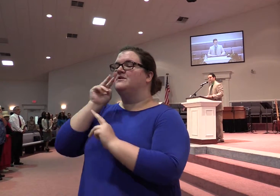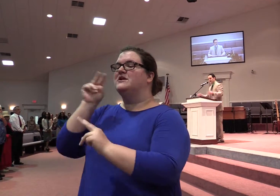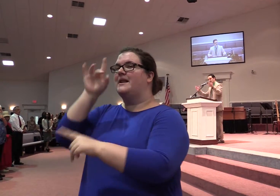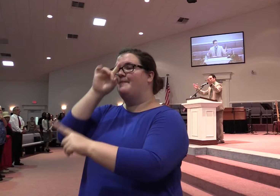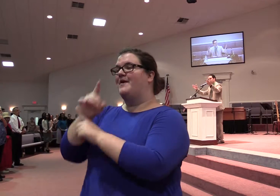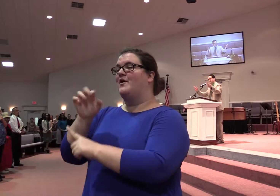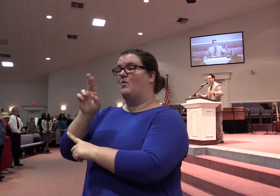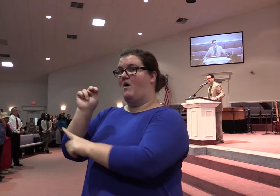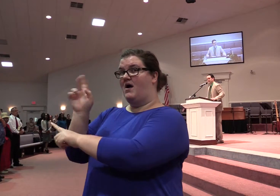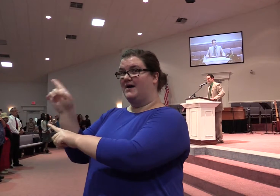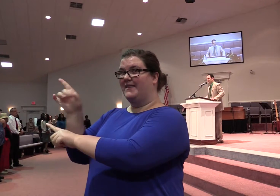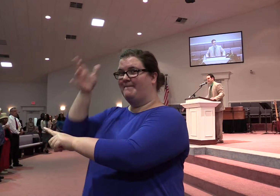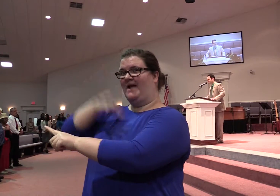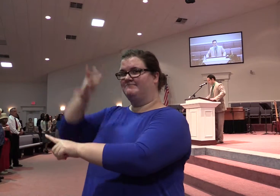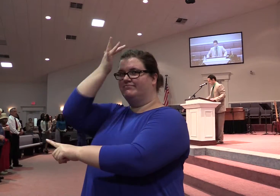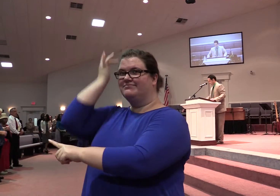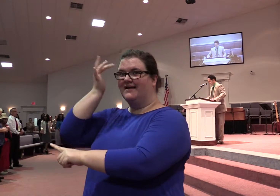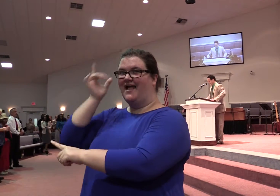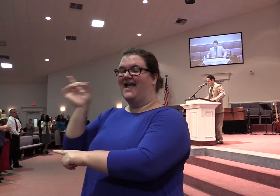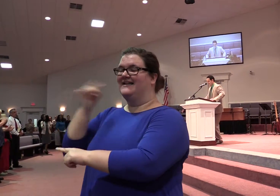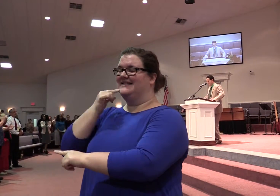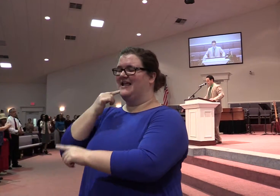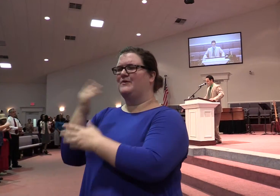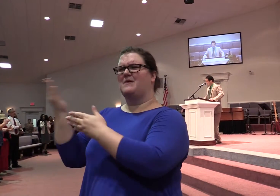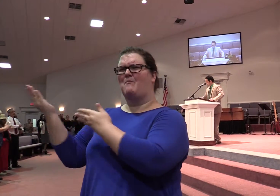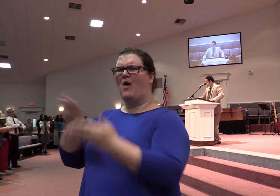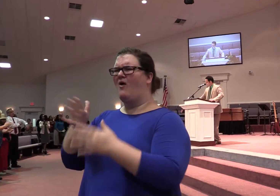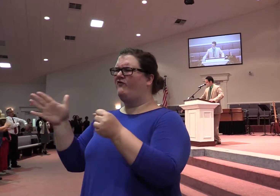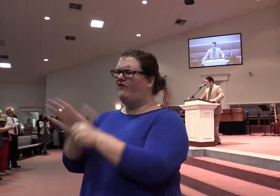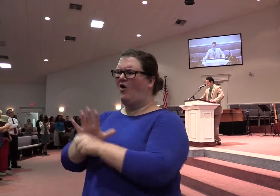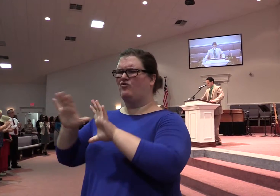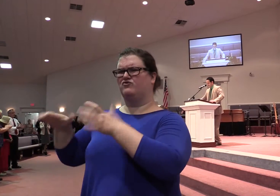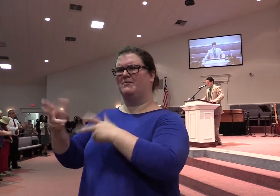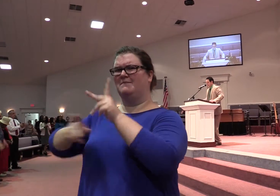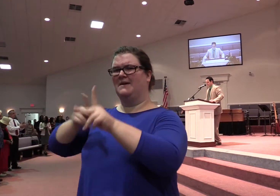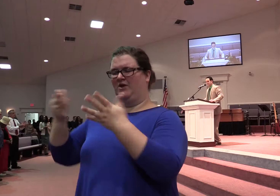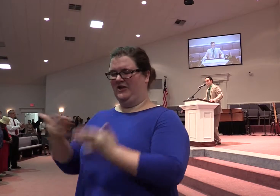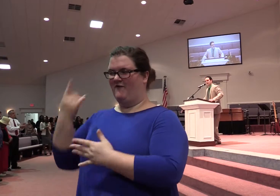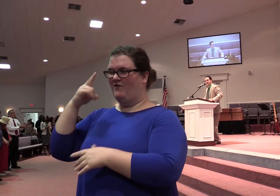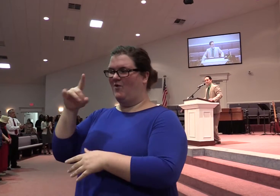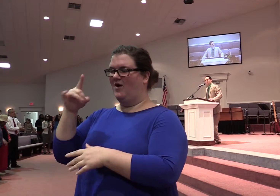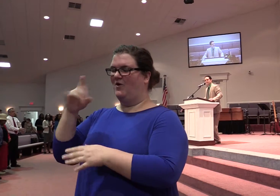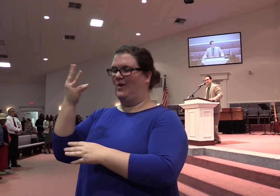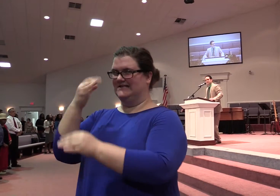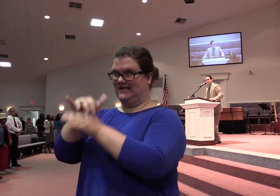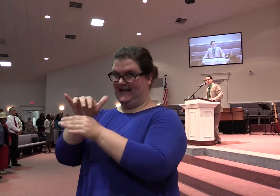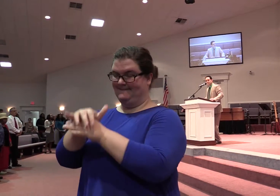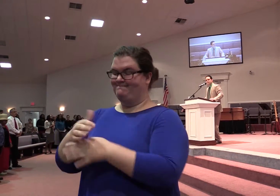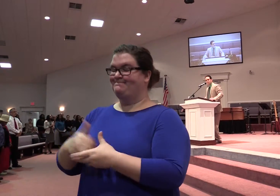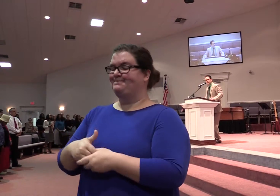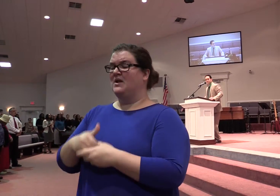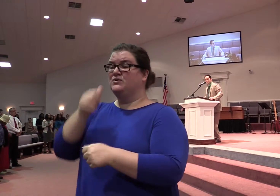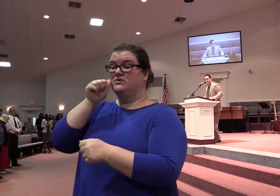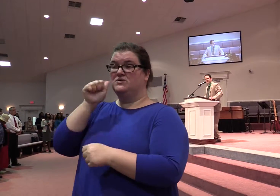baptized some. God is doing some things. Amen. Hallelujah. And tomorrow we have our